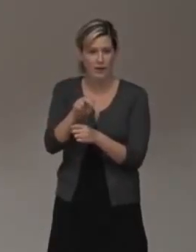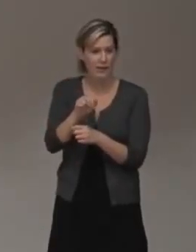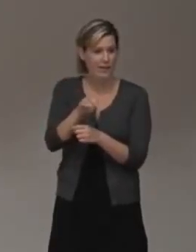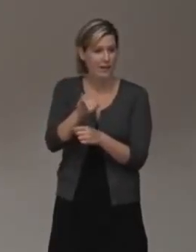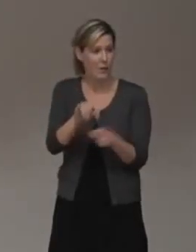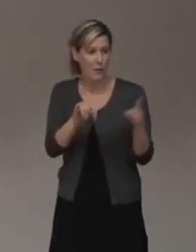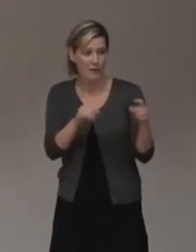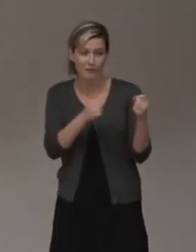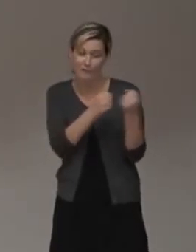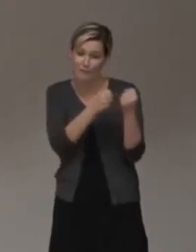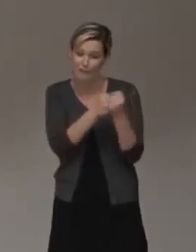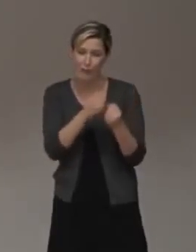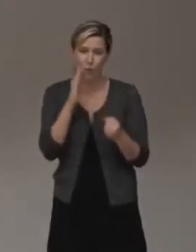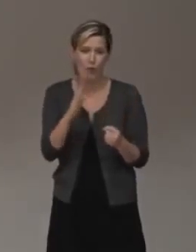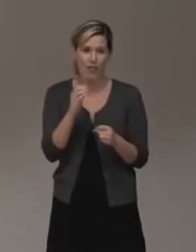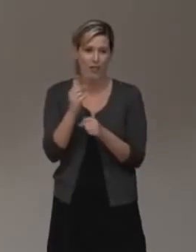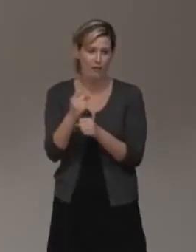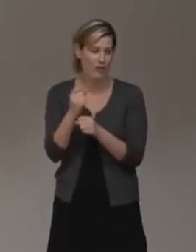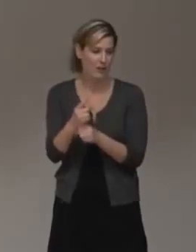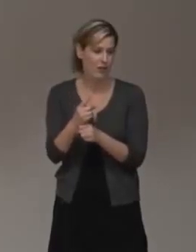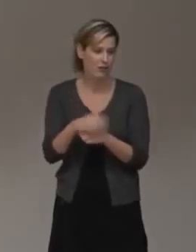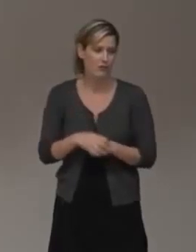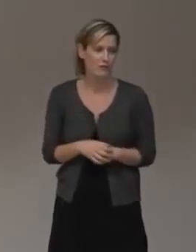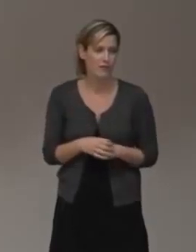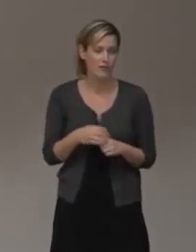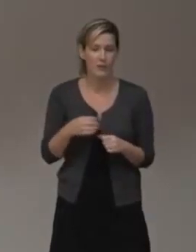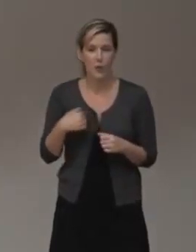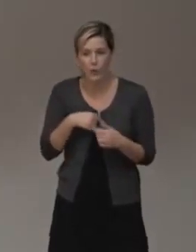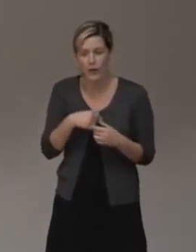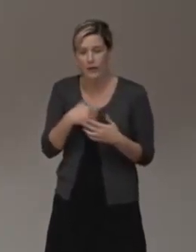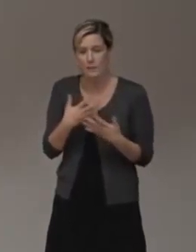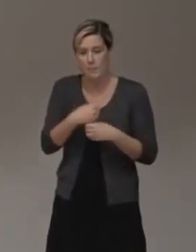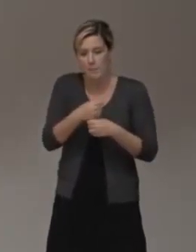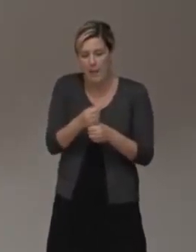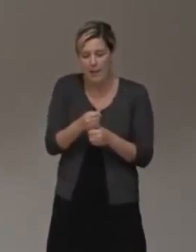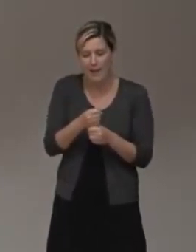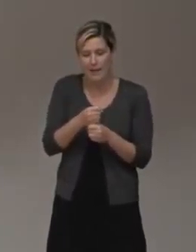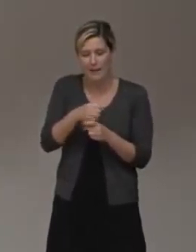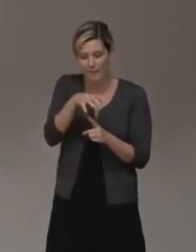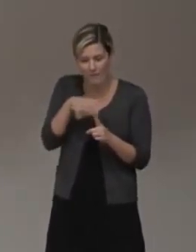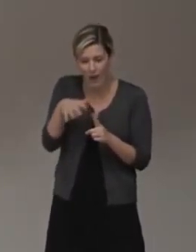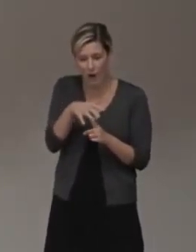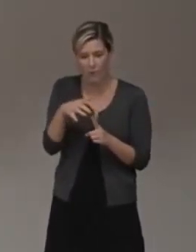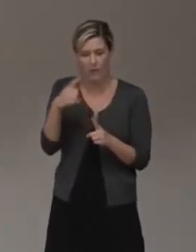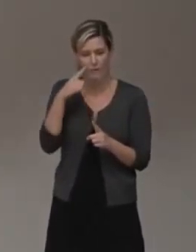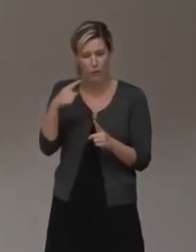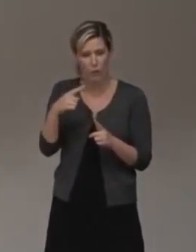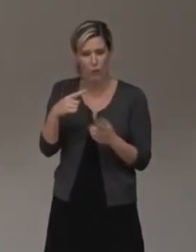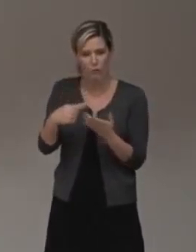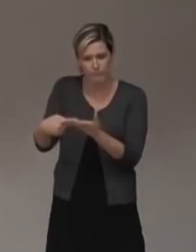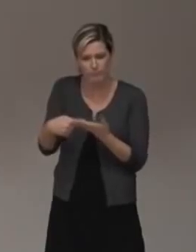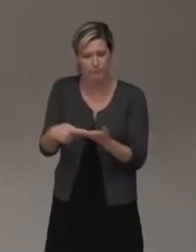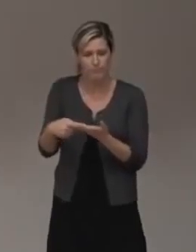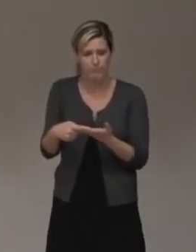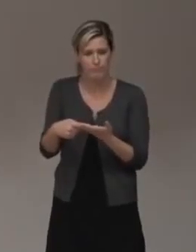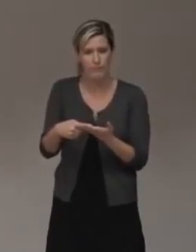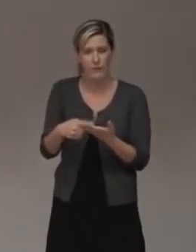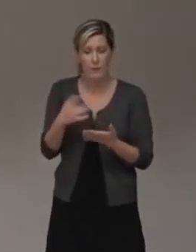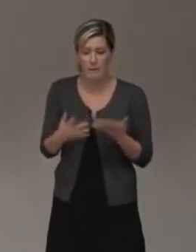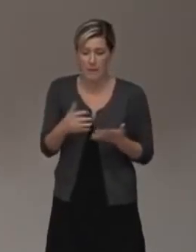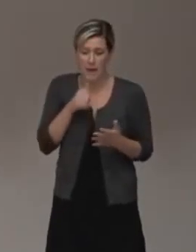plug there, that we do this every year, that we create a dialogue about what for some might be difficult or uncomfortable